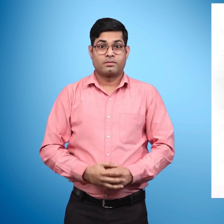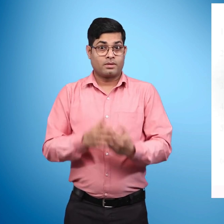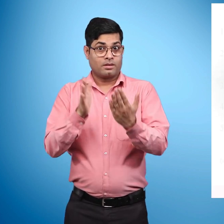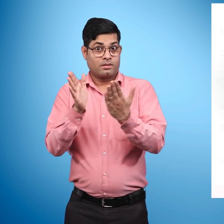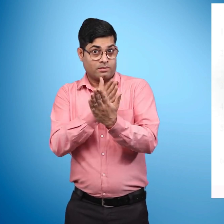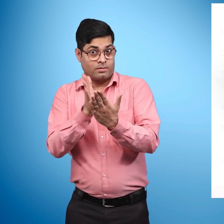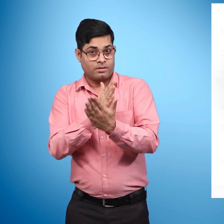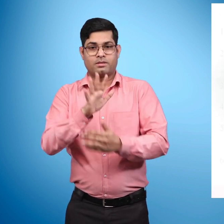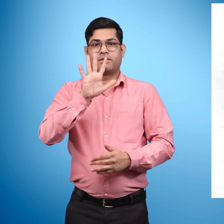Page